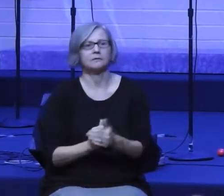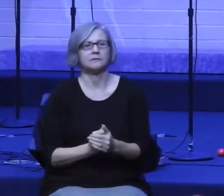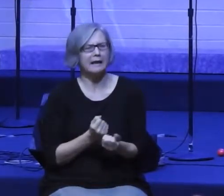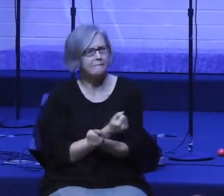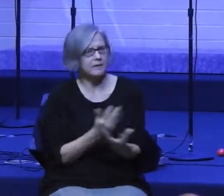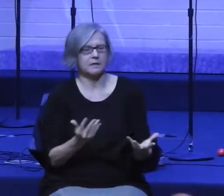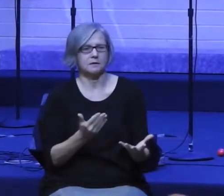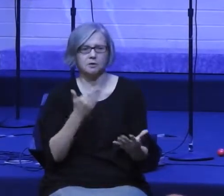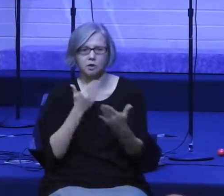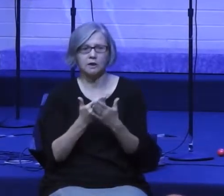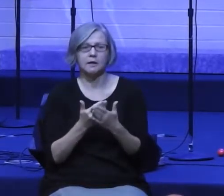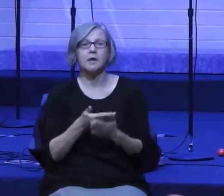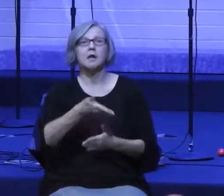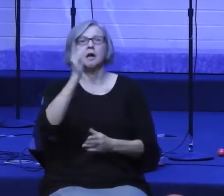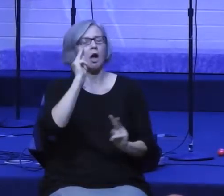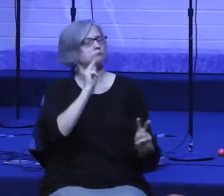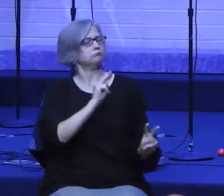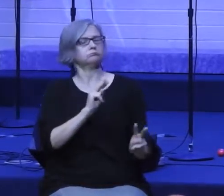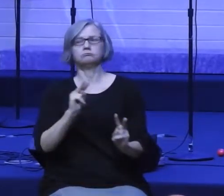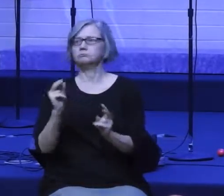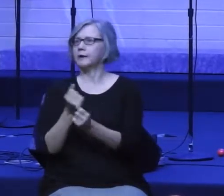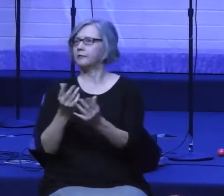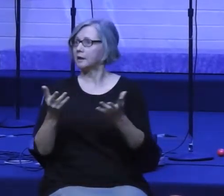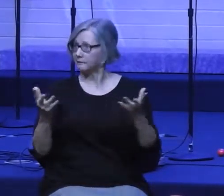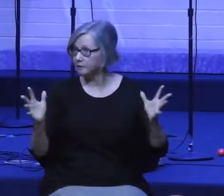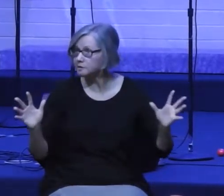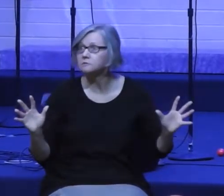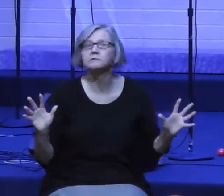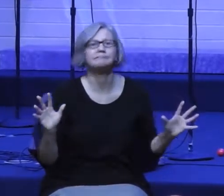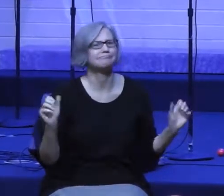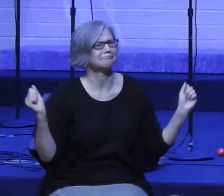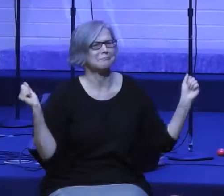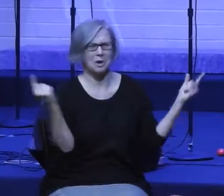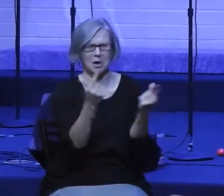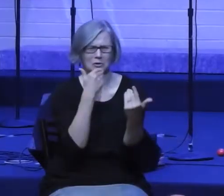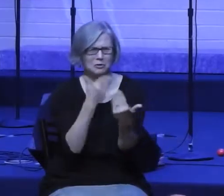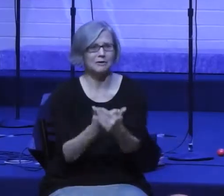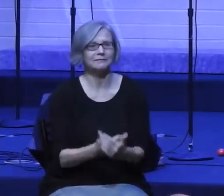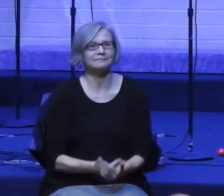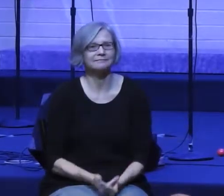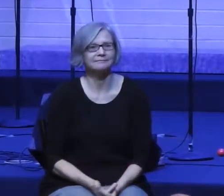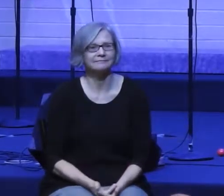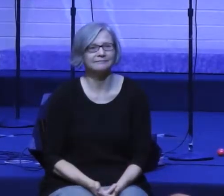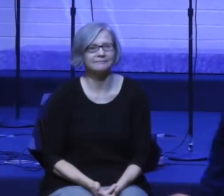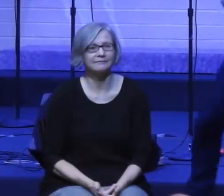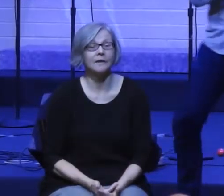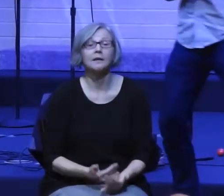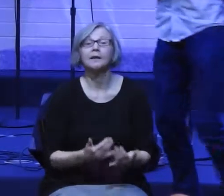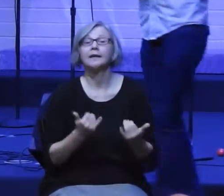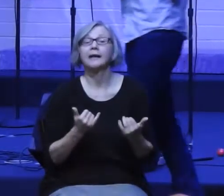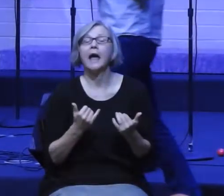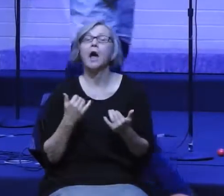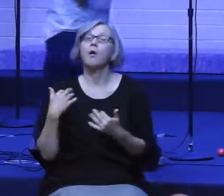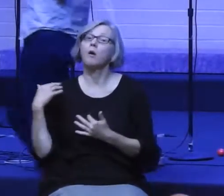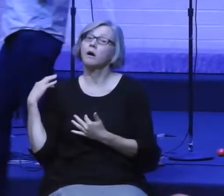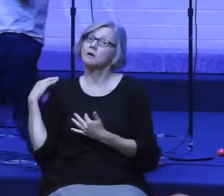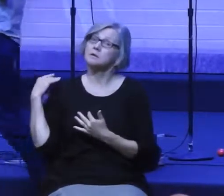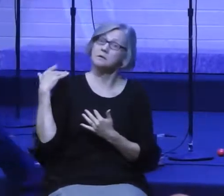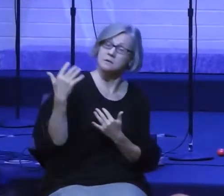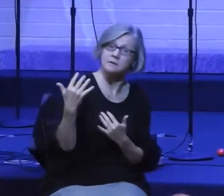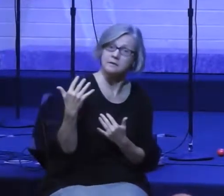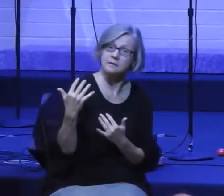Right here, not God's time. God created everything. God created it